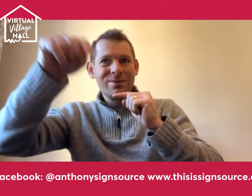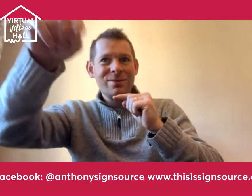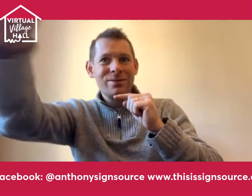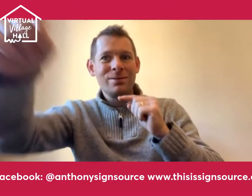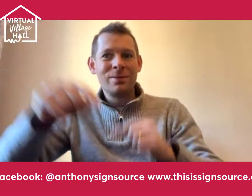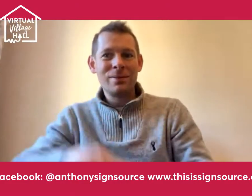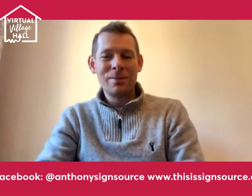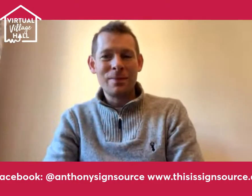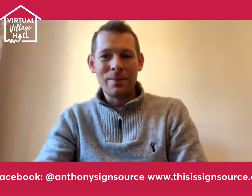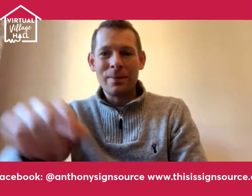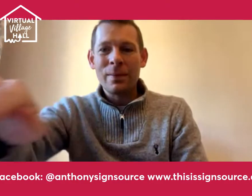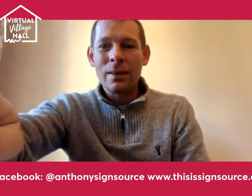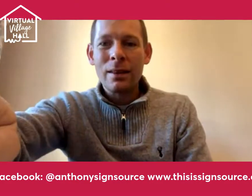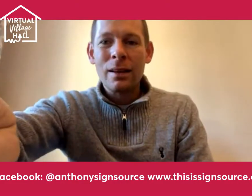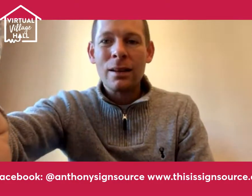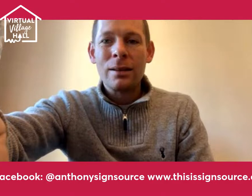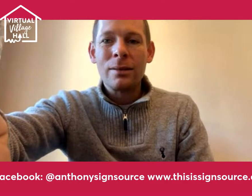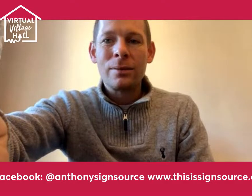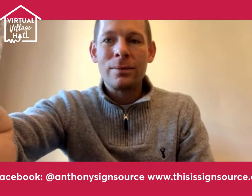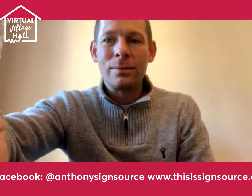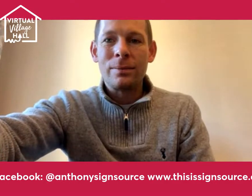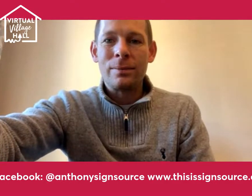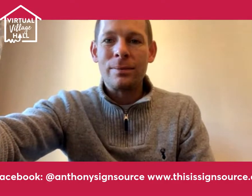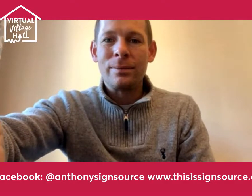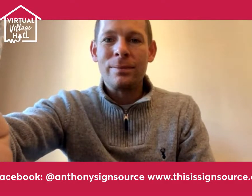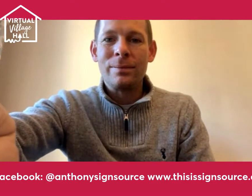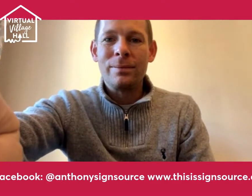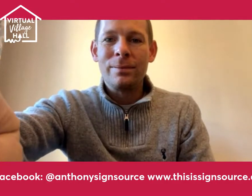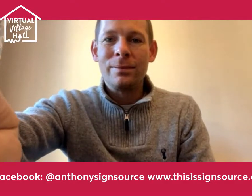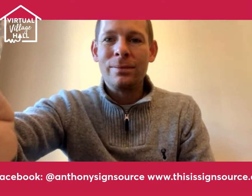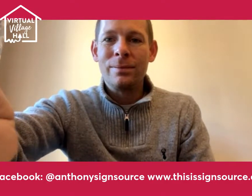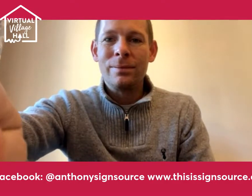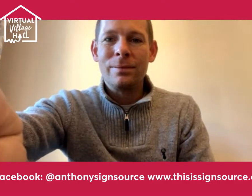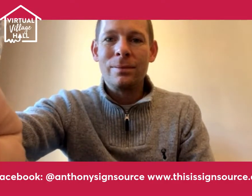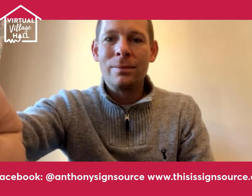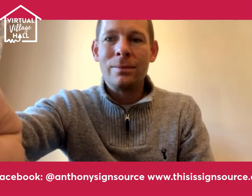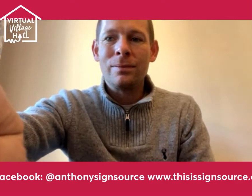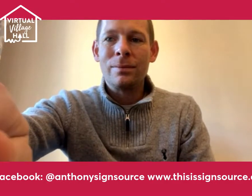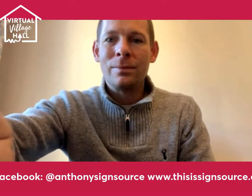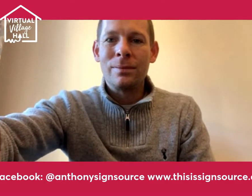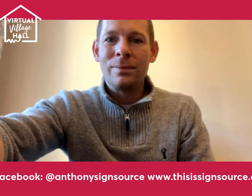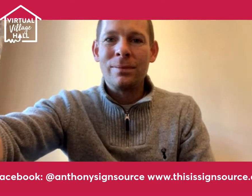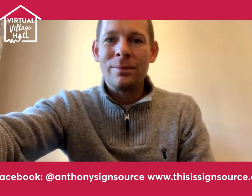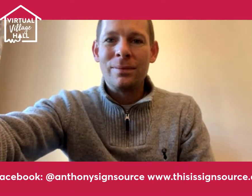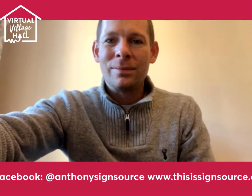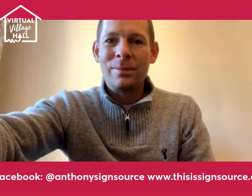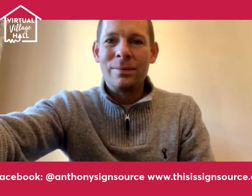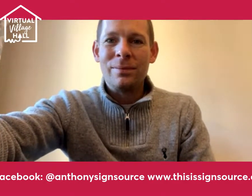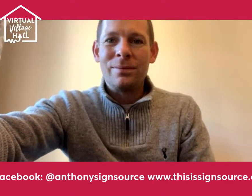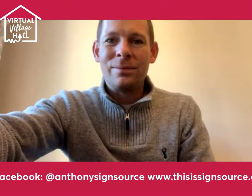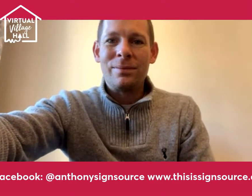my plan is just to teach you what you want to learn. So please, if there's anything you want, just type in the chat box.